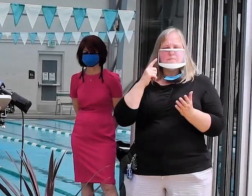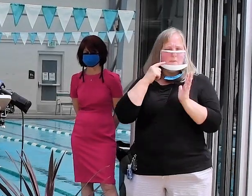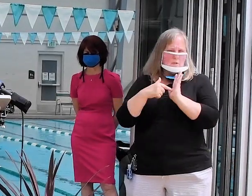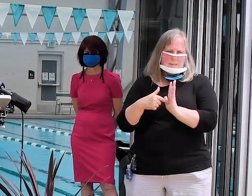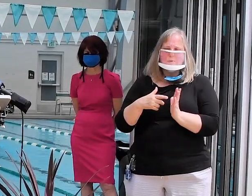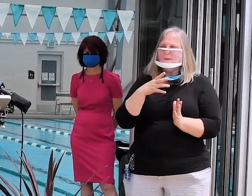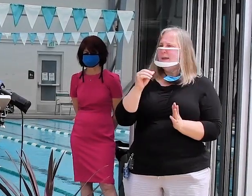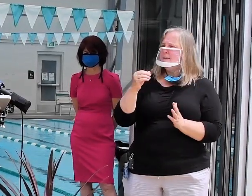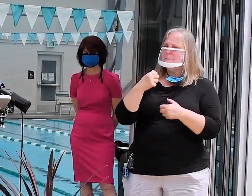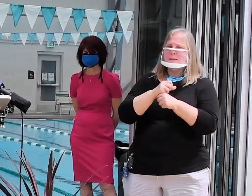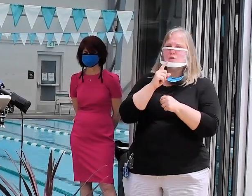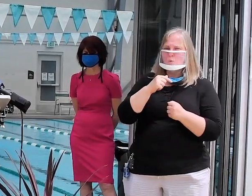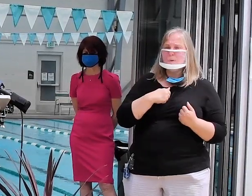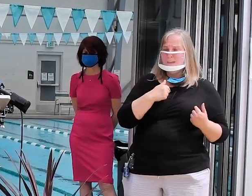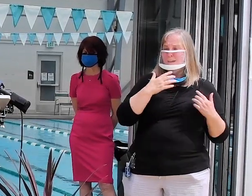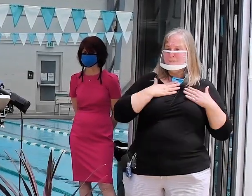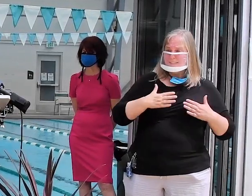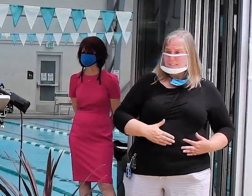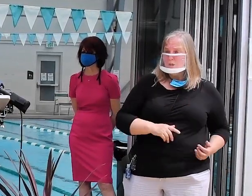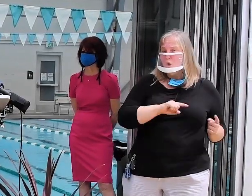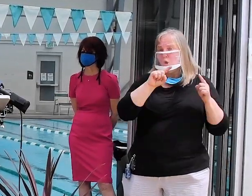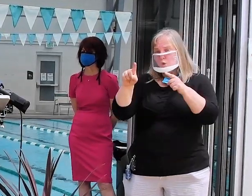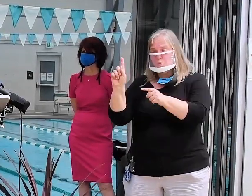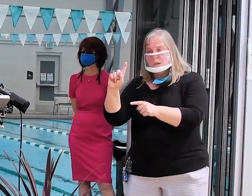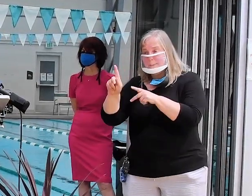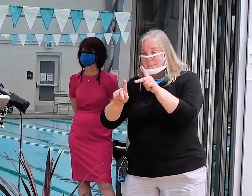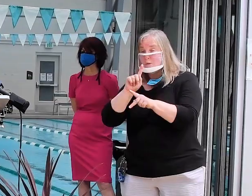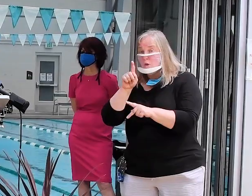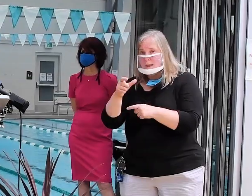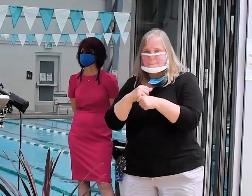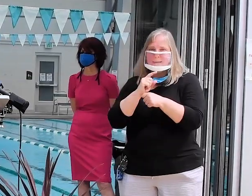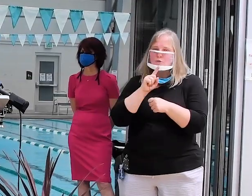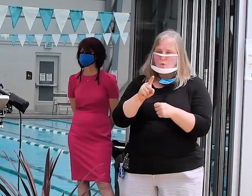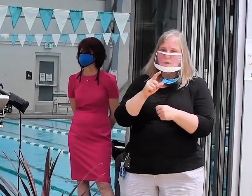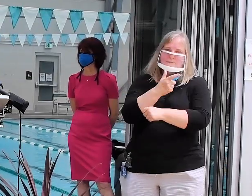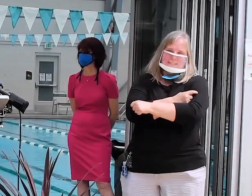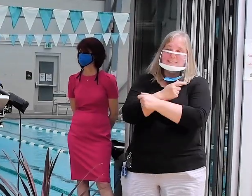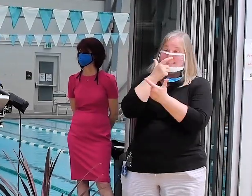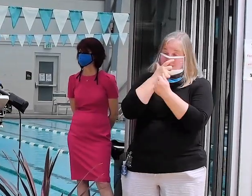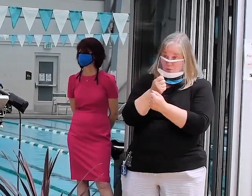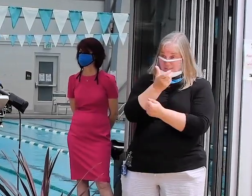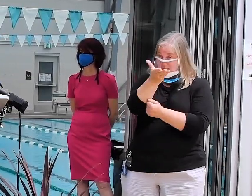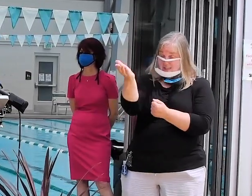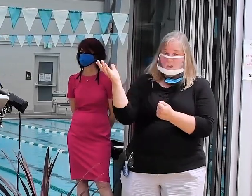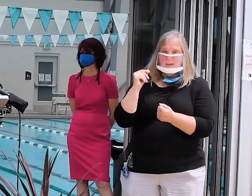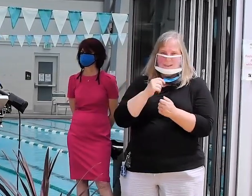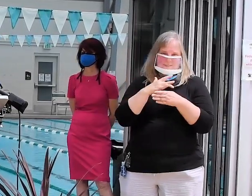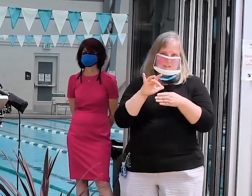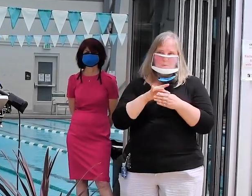we go to where the people are and ensuring that there is vaccine interest and availability.